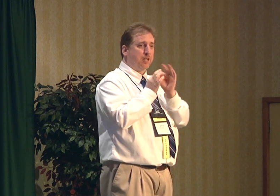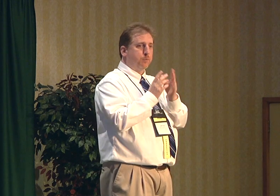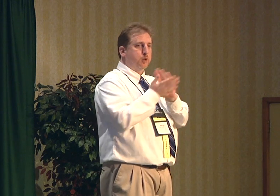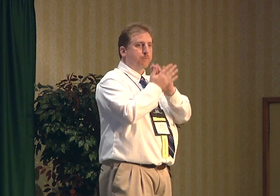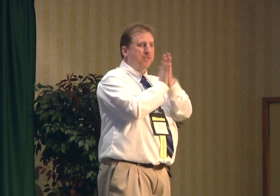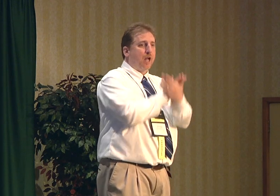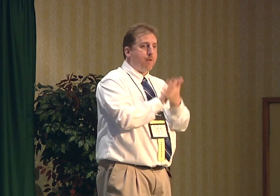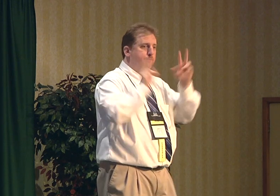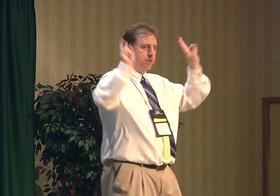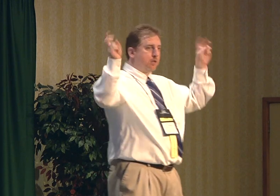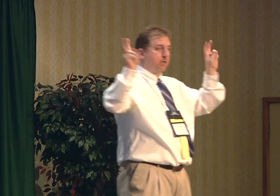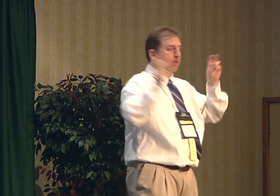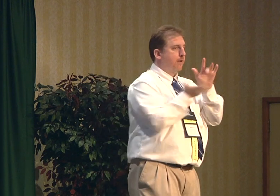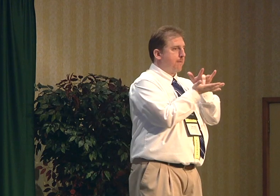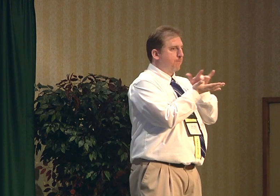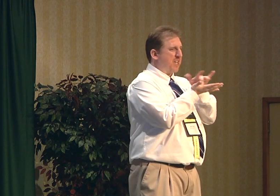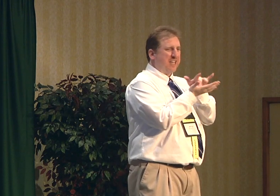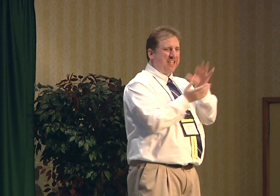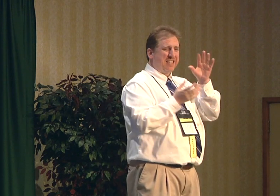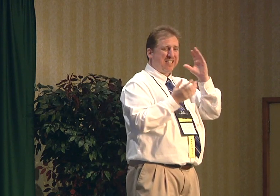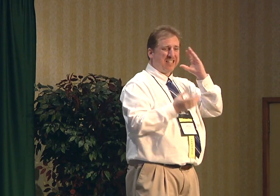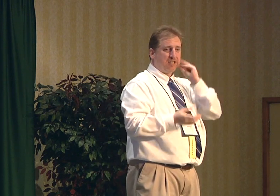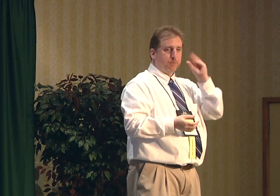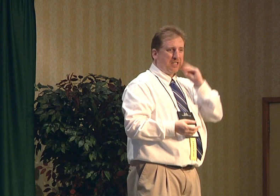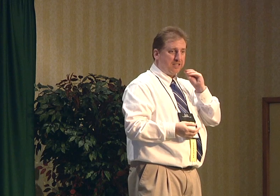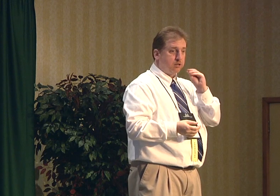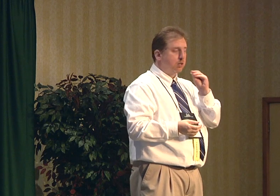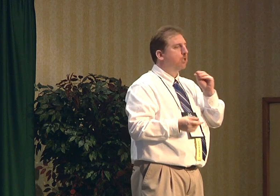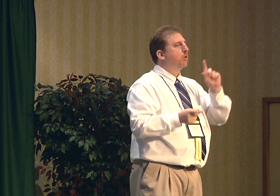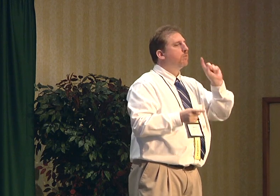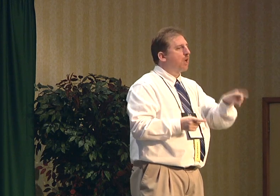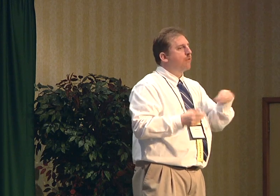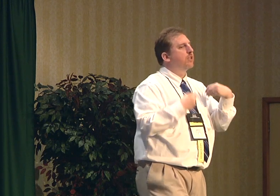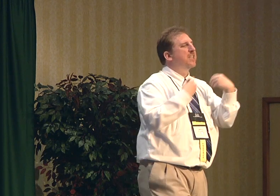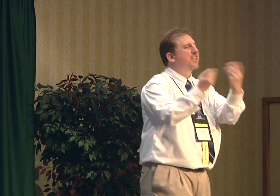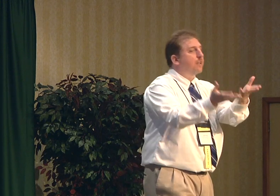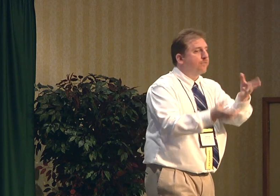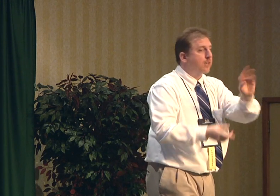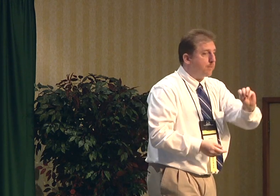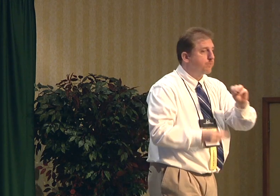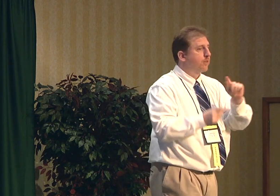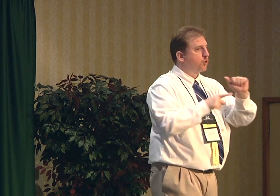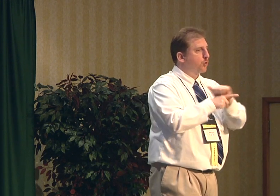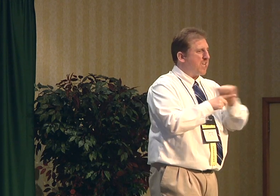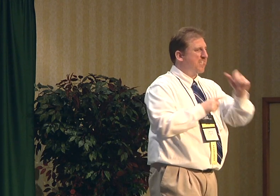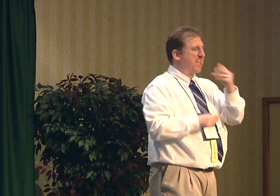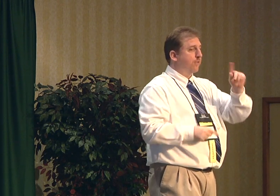So how do we get interpreters to become medically experienced? We have to give them